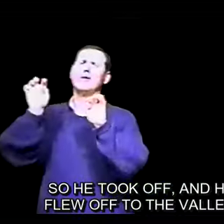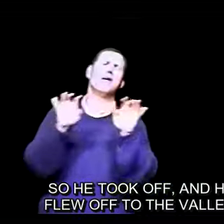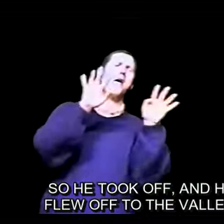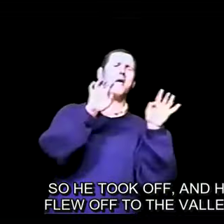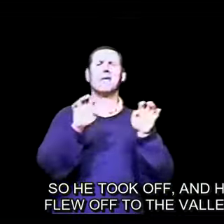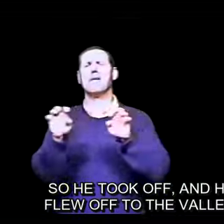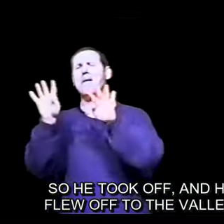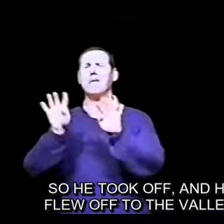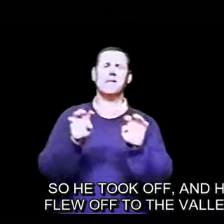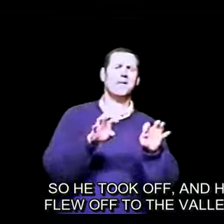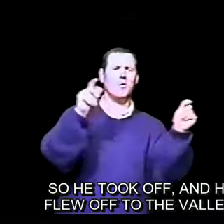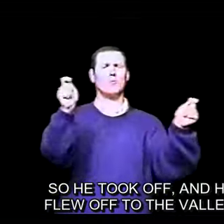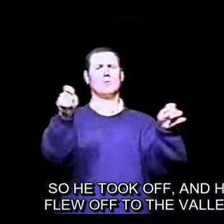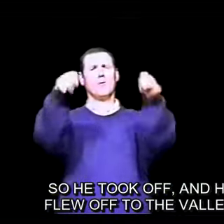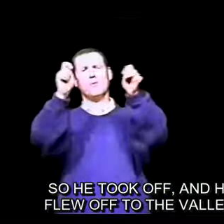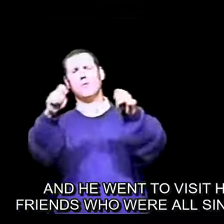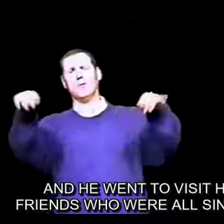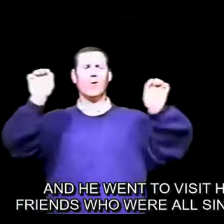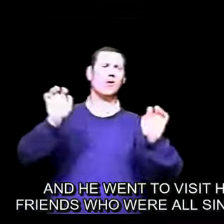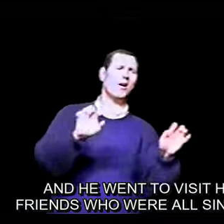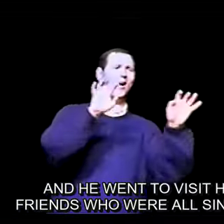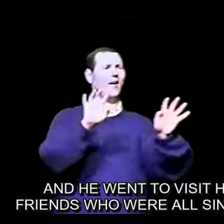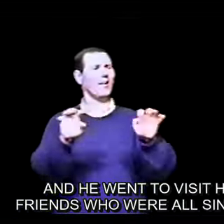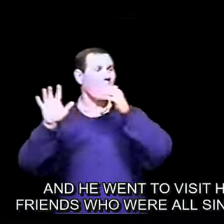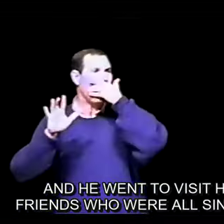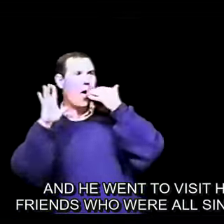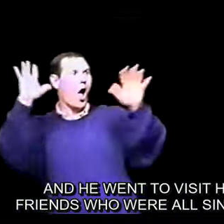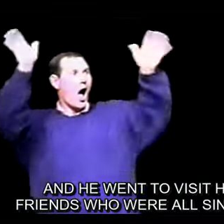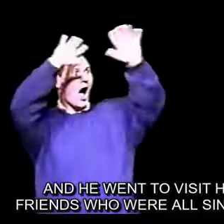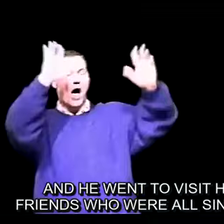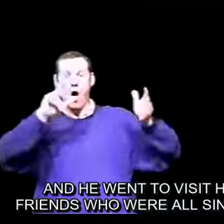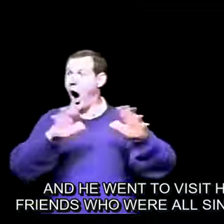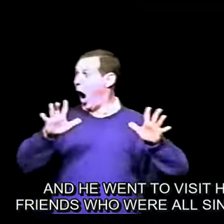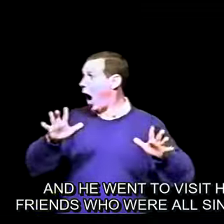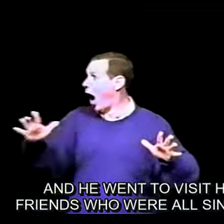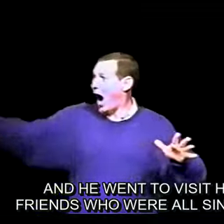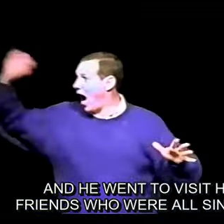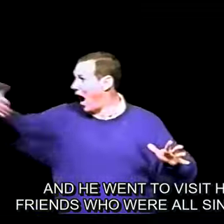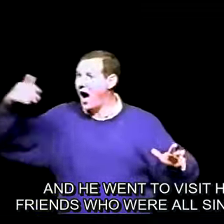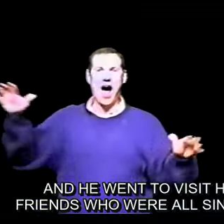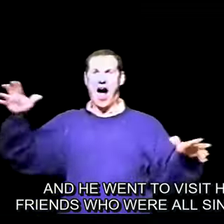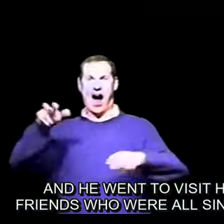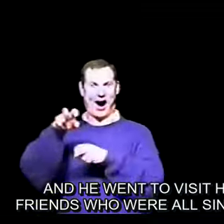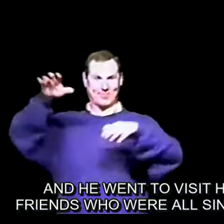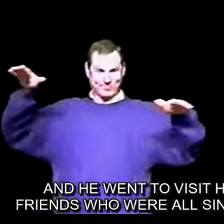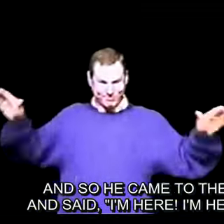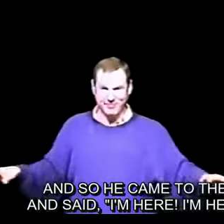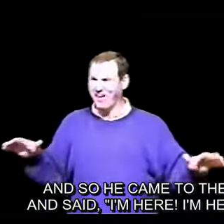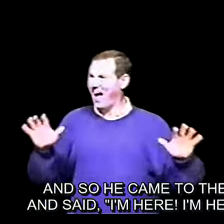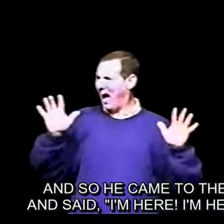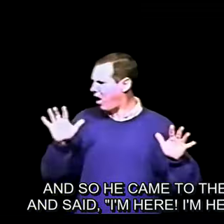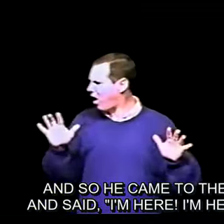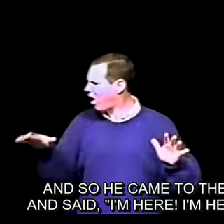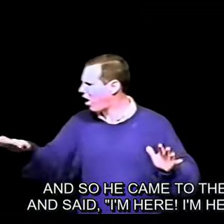valley. And he went to visit his friends who were all singing. And so he came to them and said, I'm